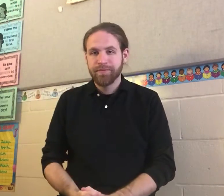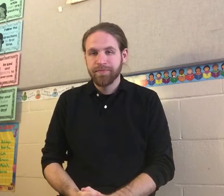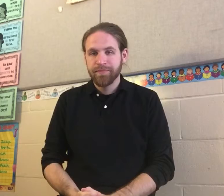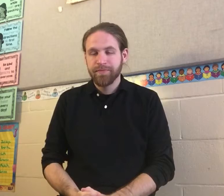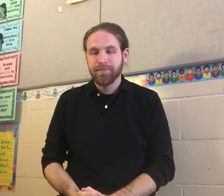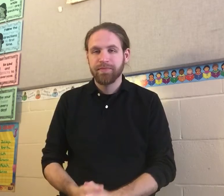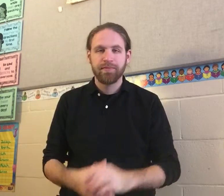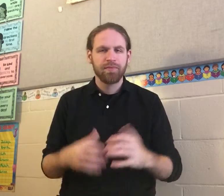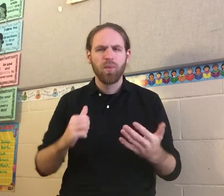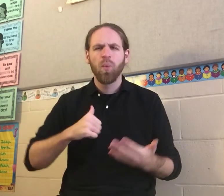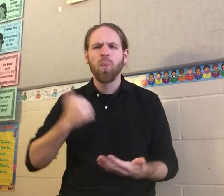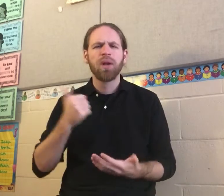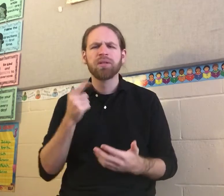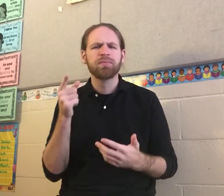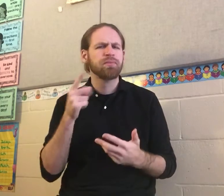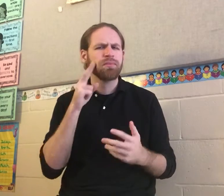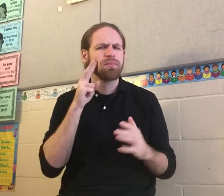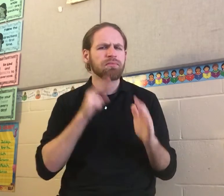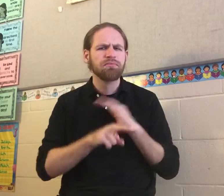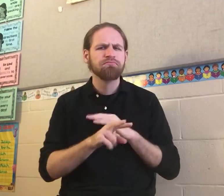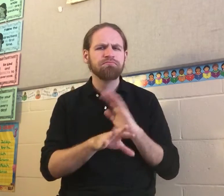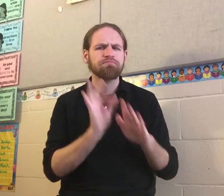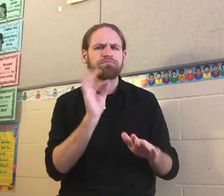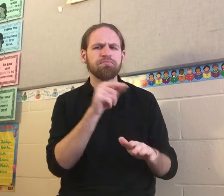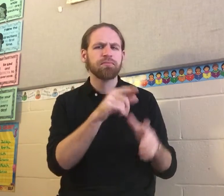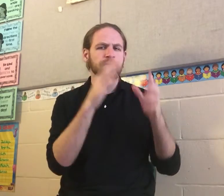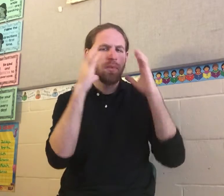What else might you expect to find on an insect's head?